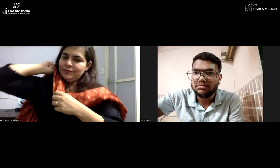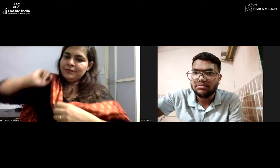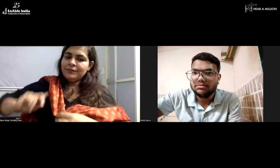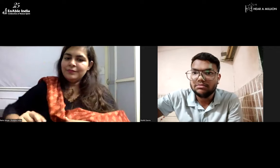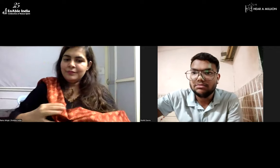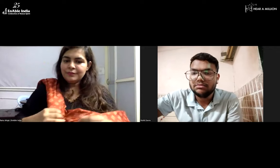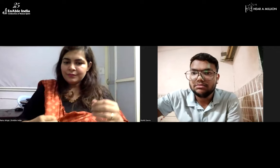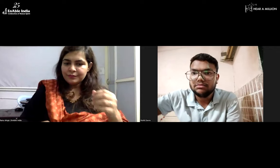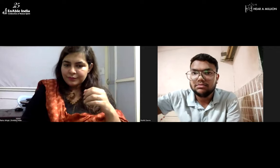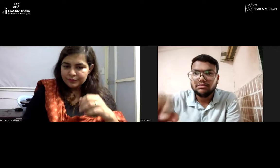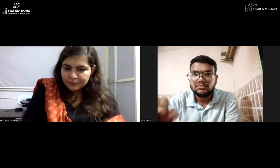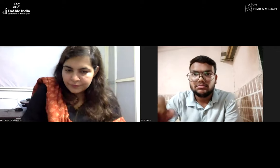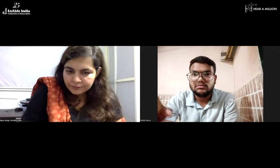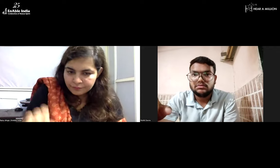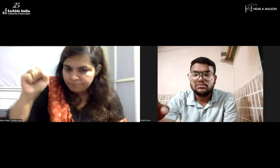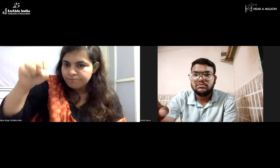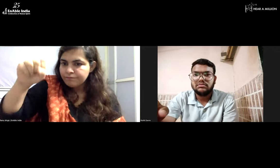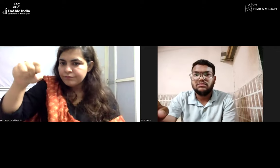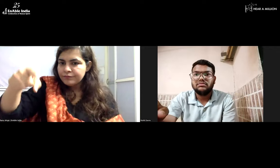All good?